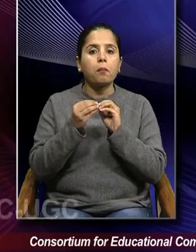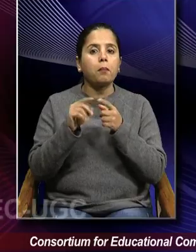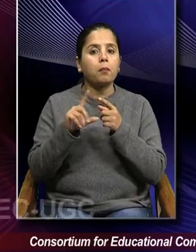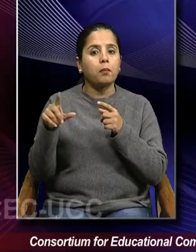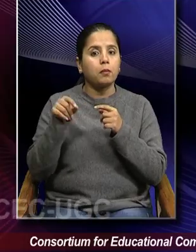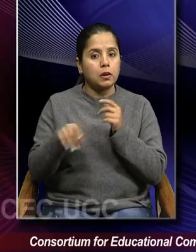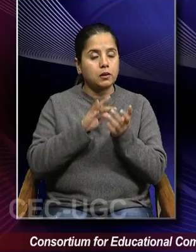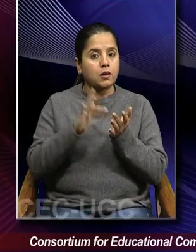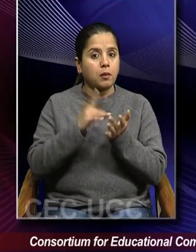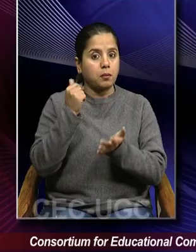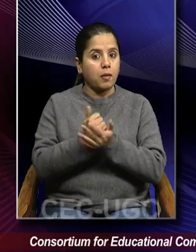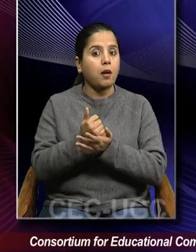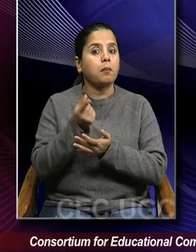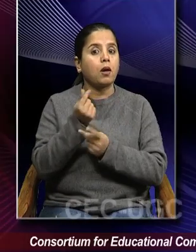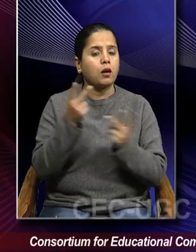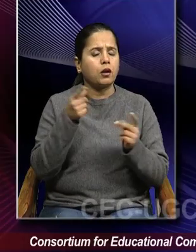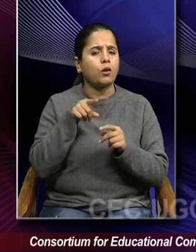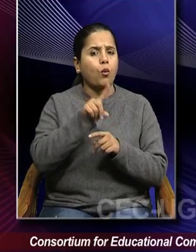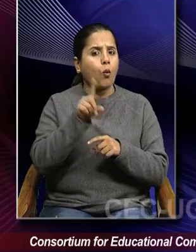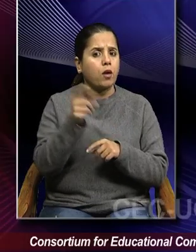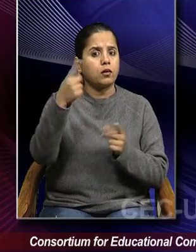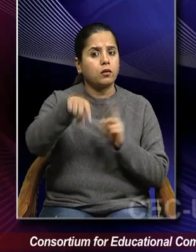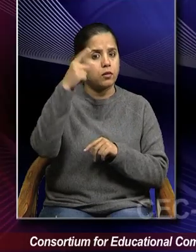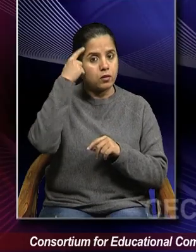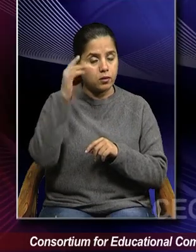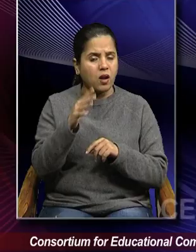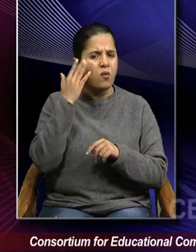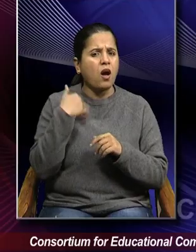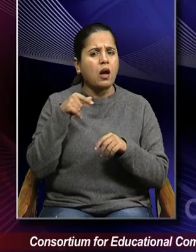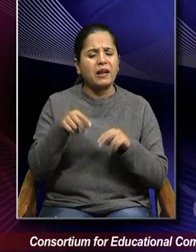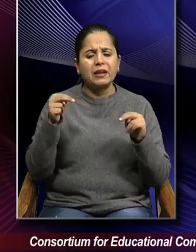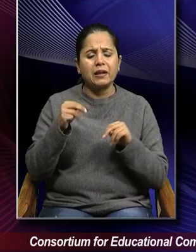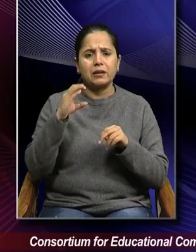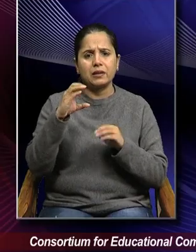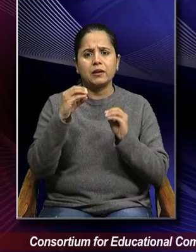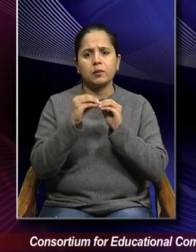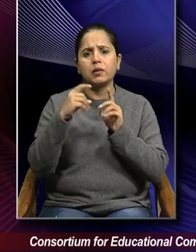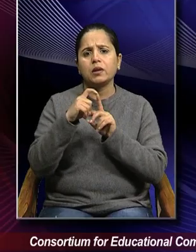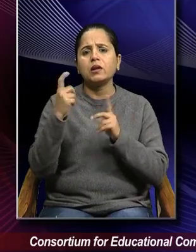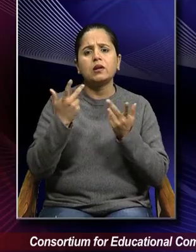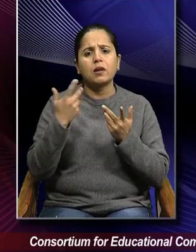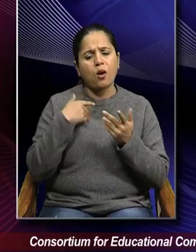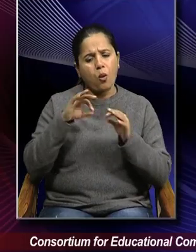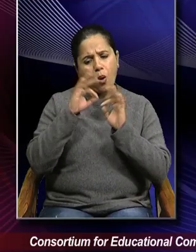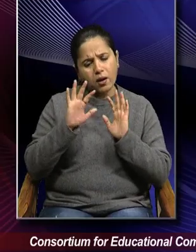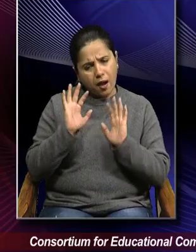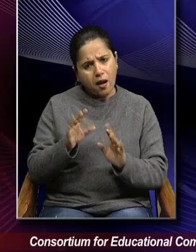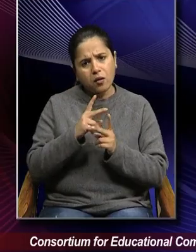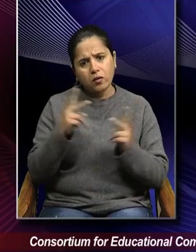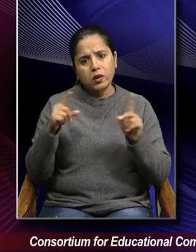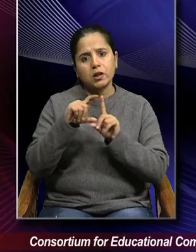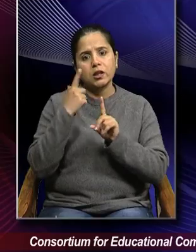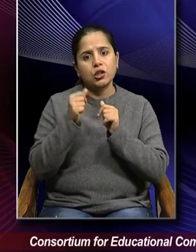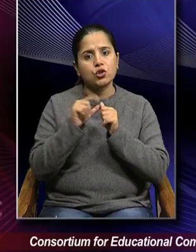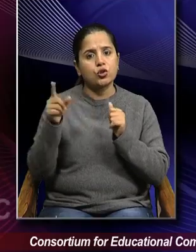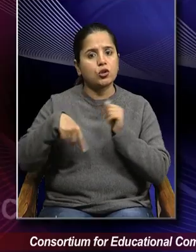central bank money, there is a question in your mind that why do we need this CBDC when we already have the digital